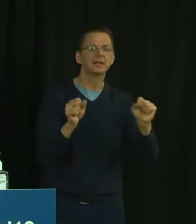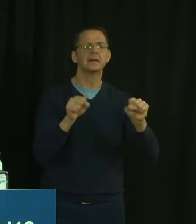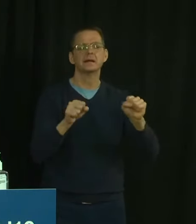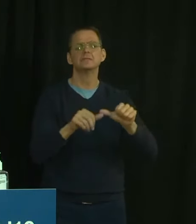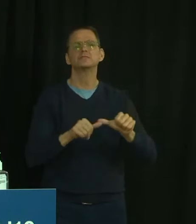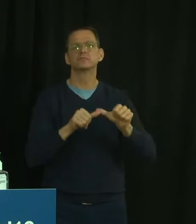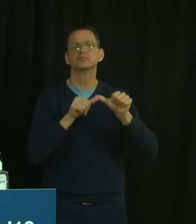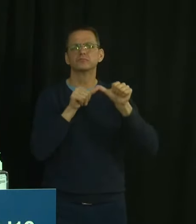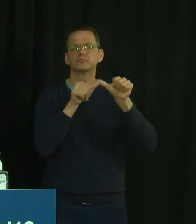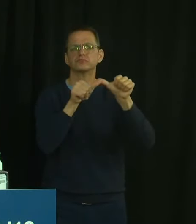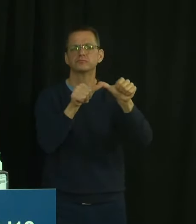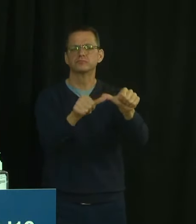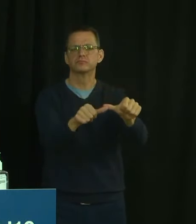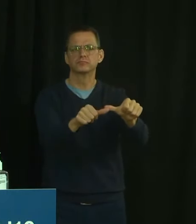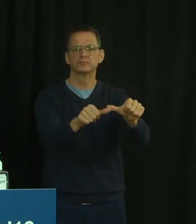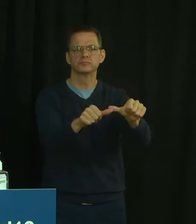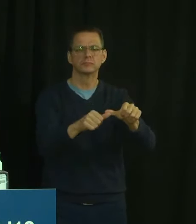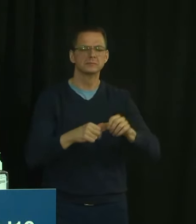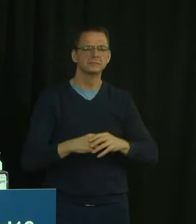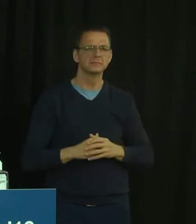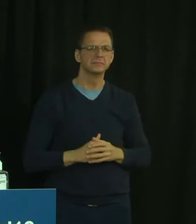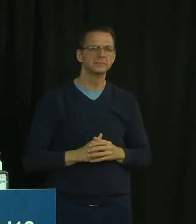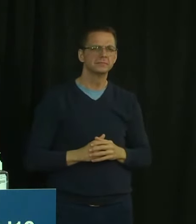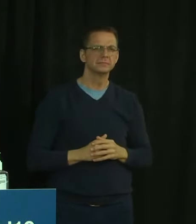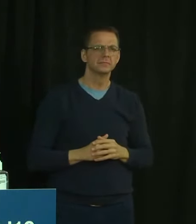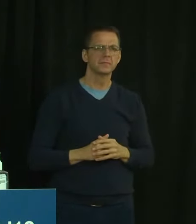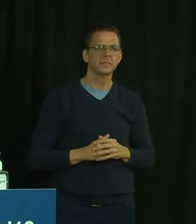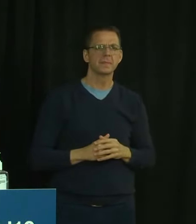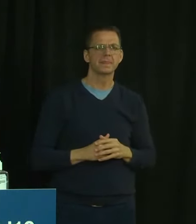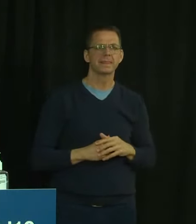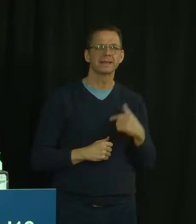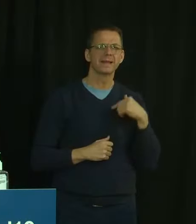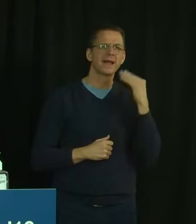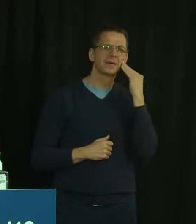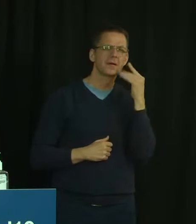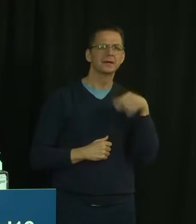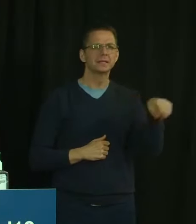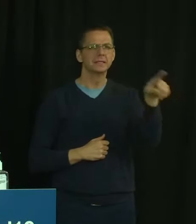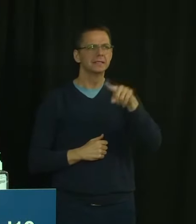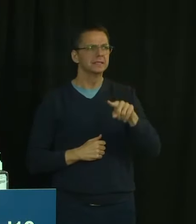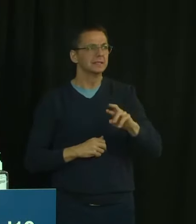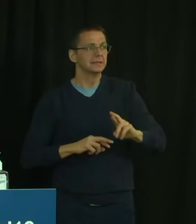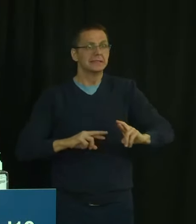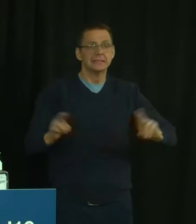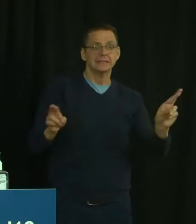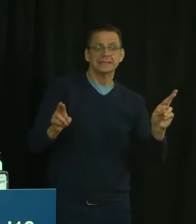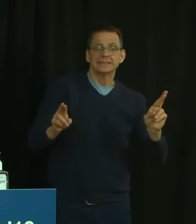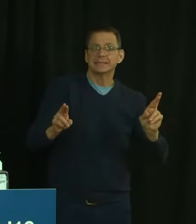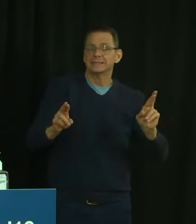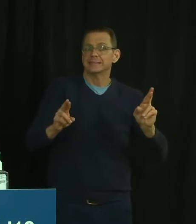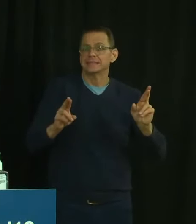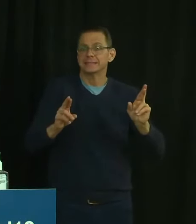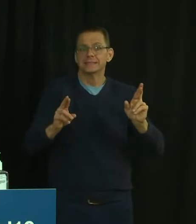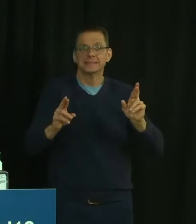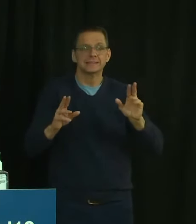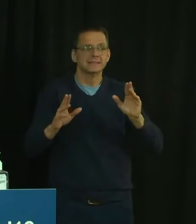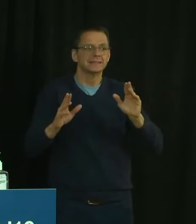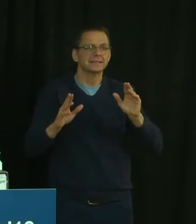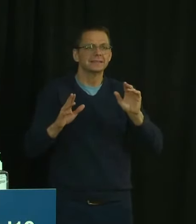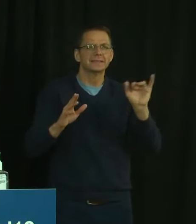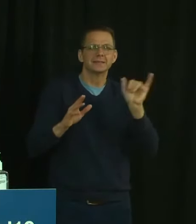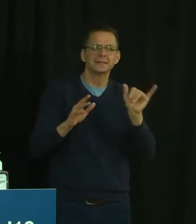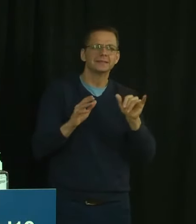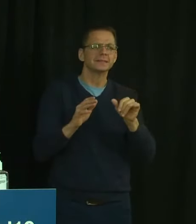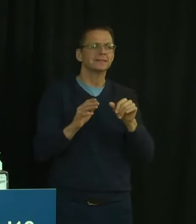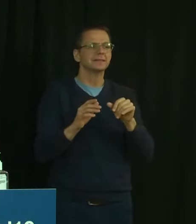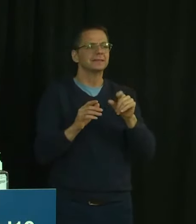ease restrictions and start moving past this pandemic. It will take a few more months, but there are things that each of us can do to help